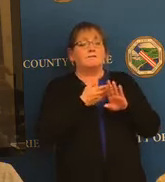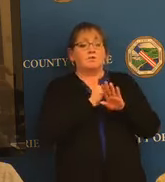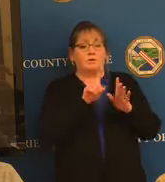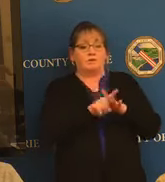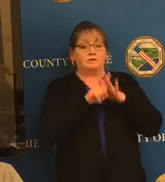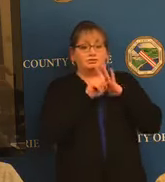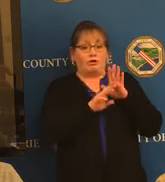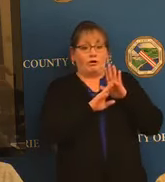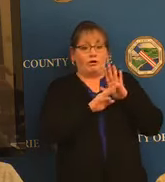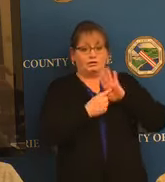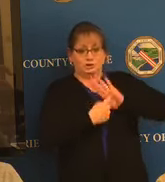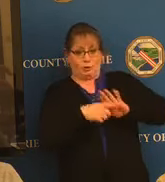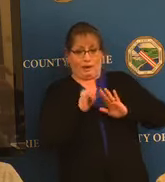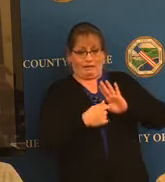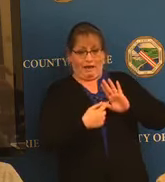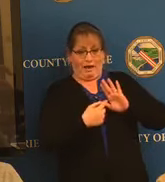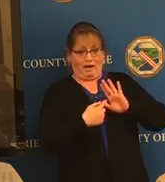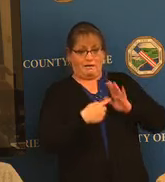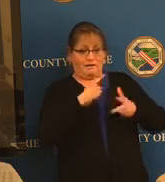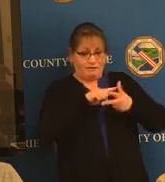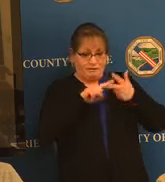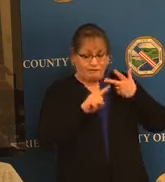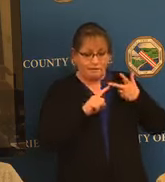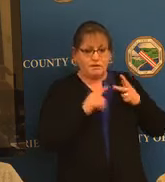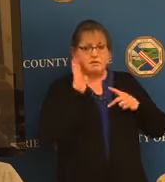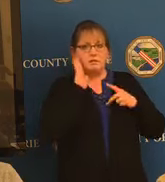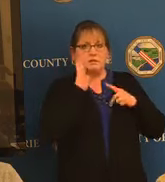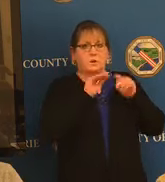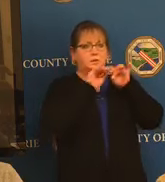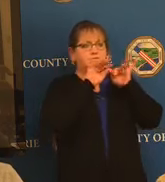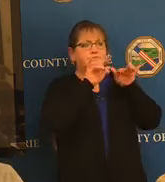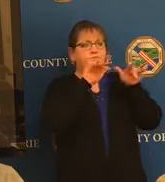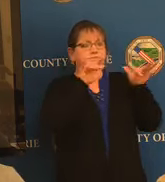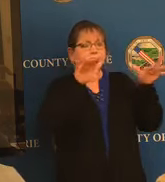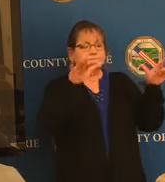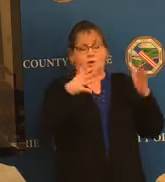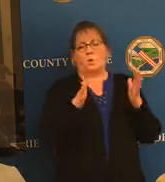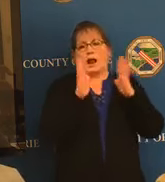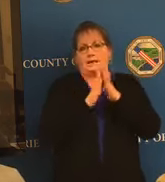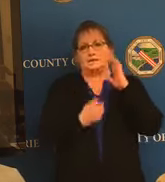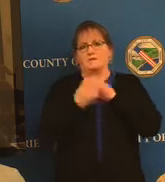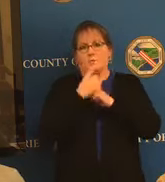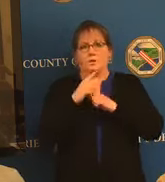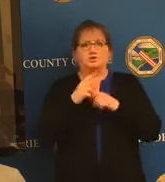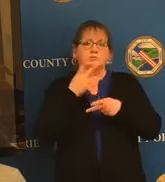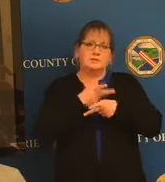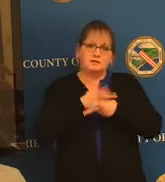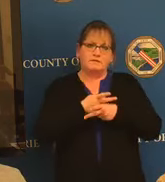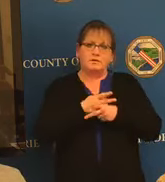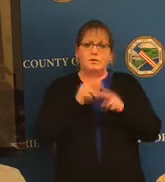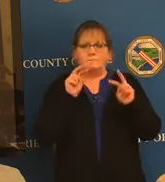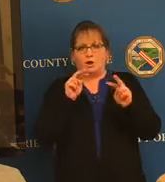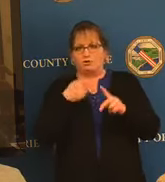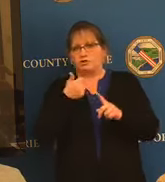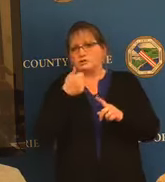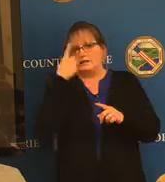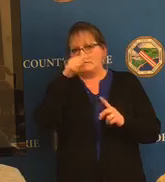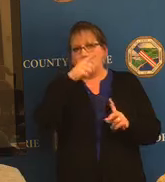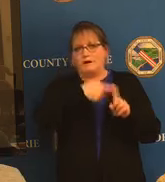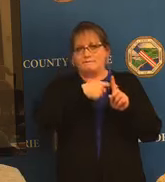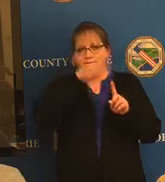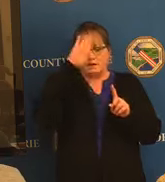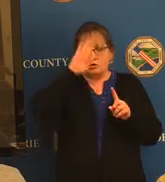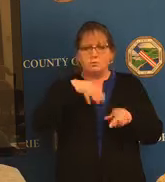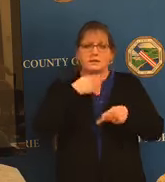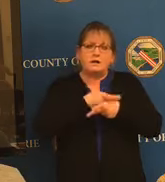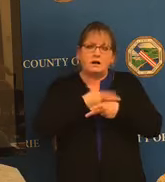symptoms. So that's why we're asking everybody to be very careful, monitor themselves for fever, and to be very careful